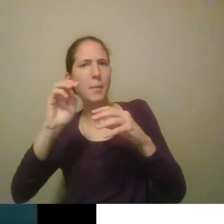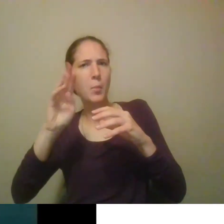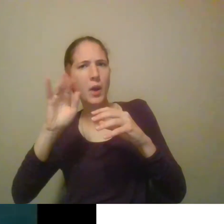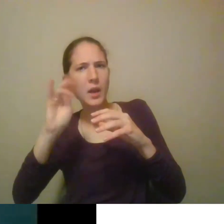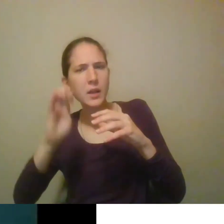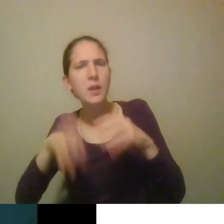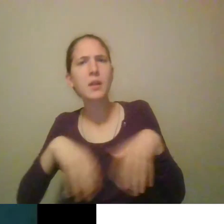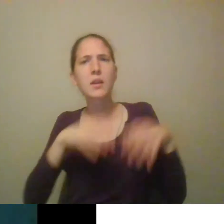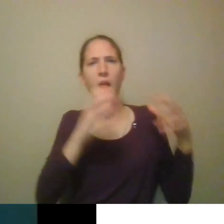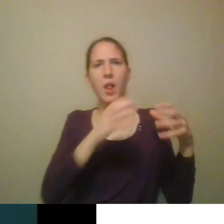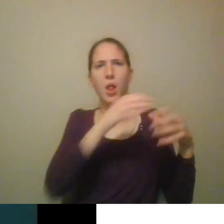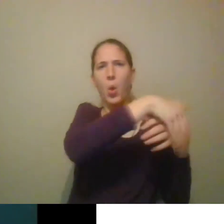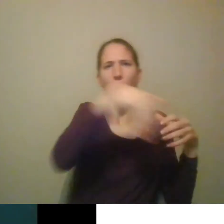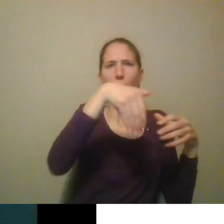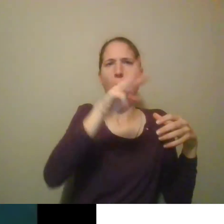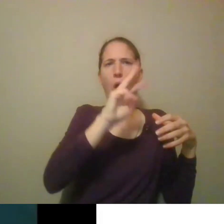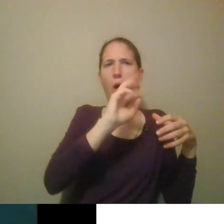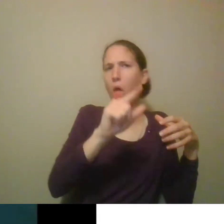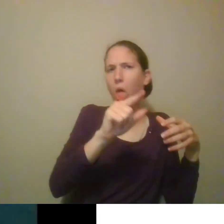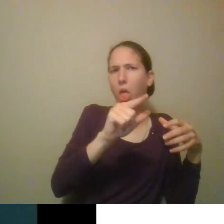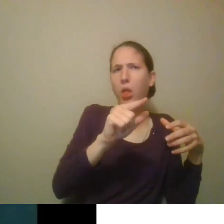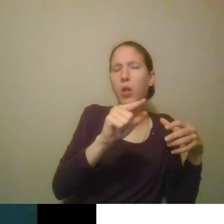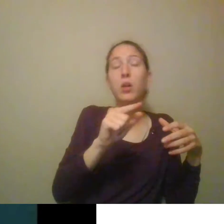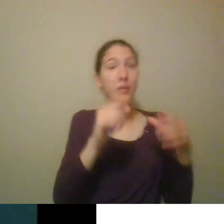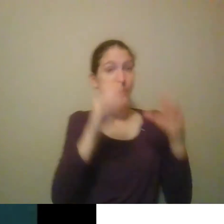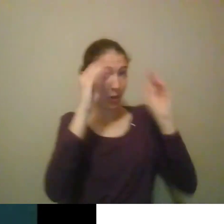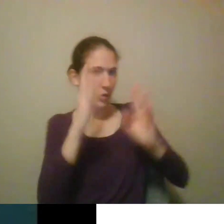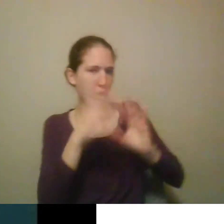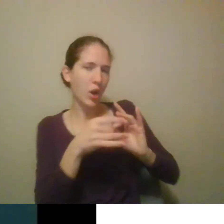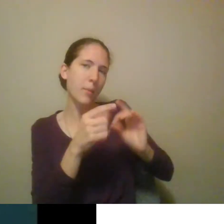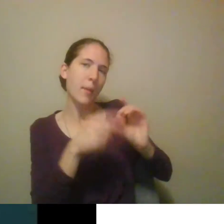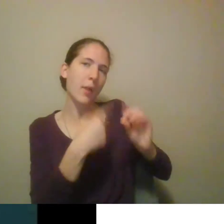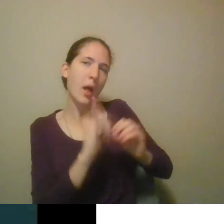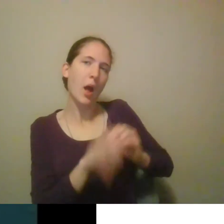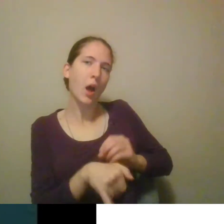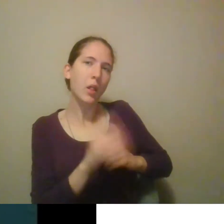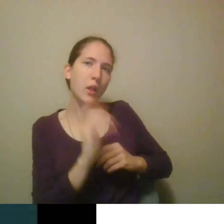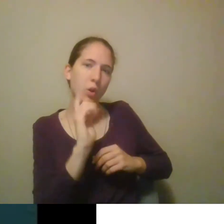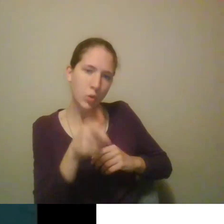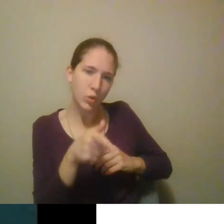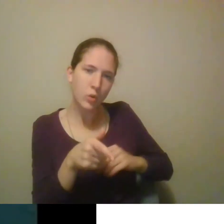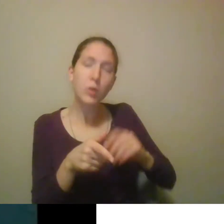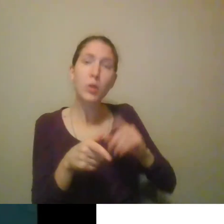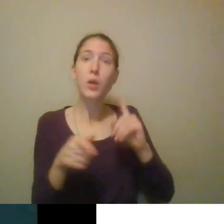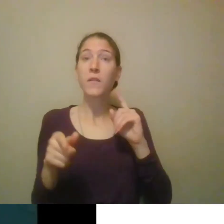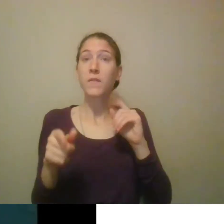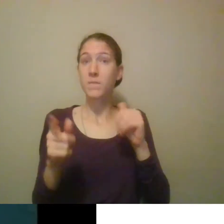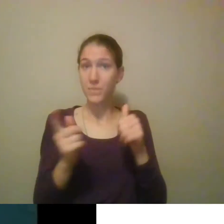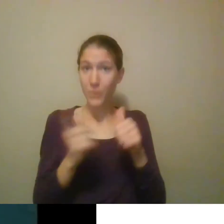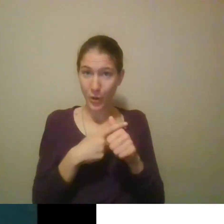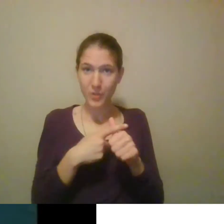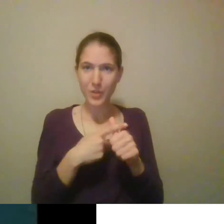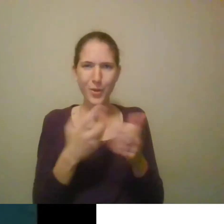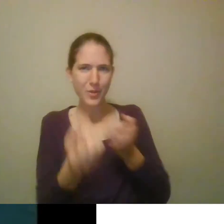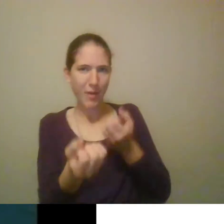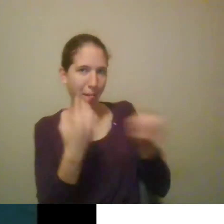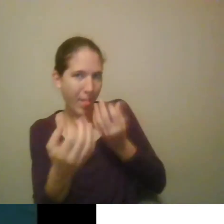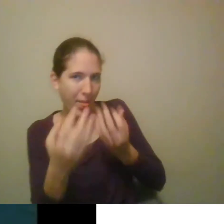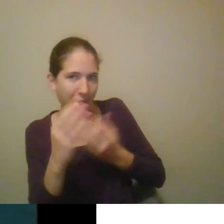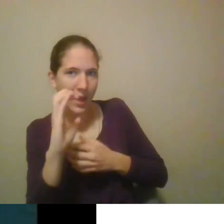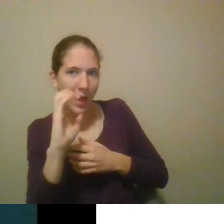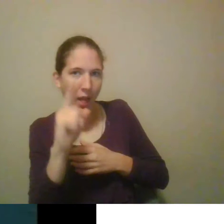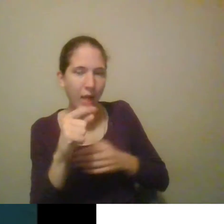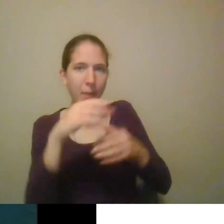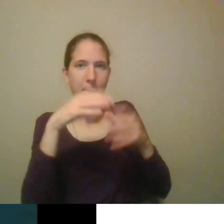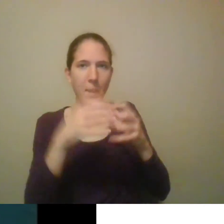important comparison. All right? Let's first figure out there is another job that the cell membrane does. Actually, there are two more things it